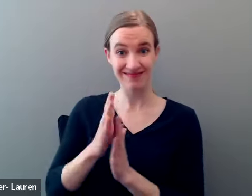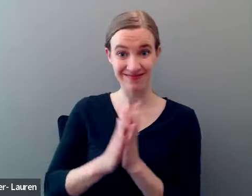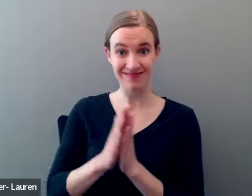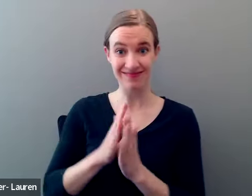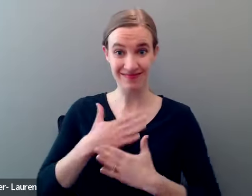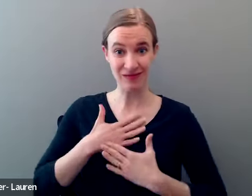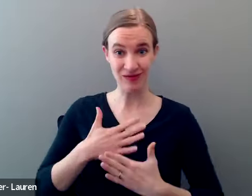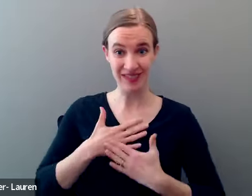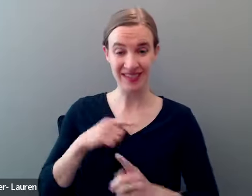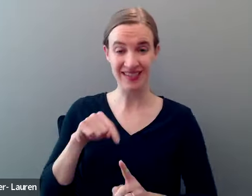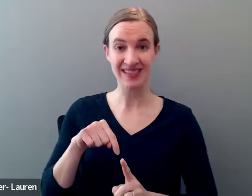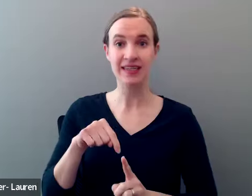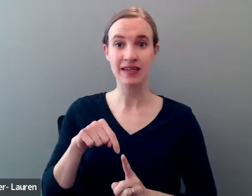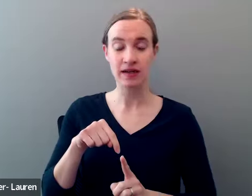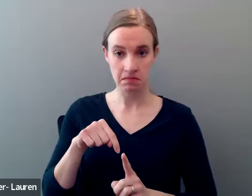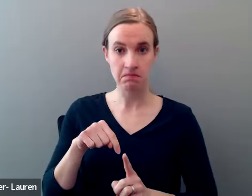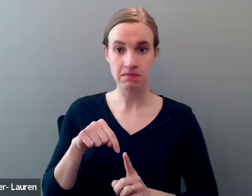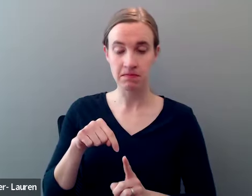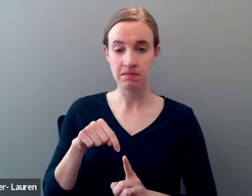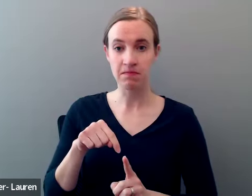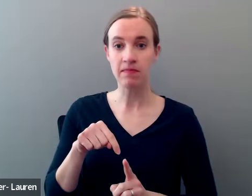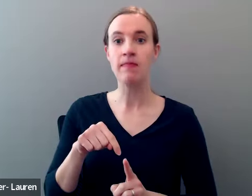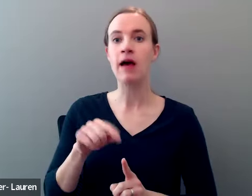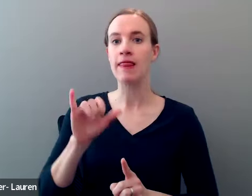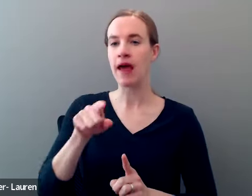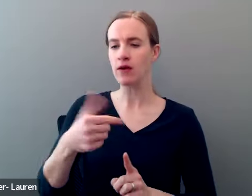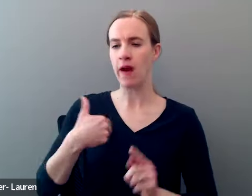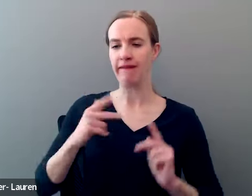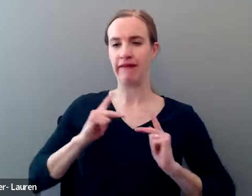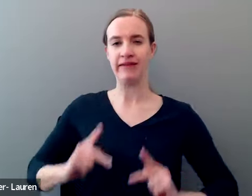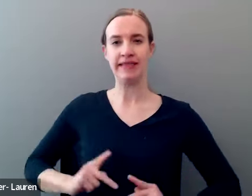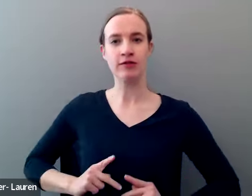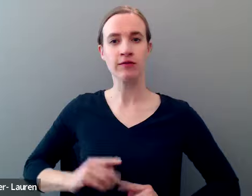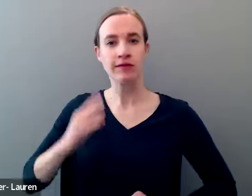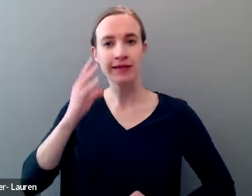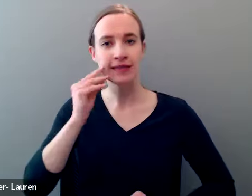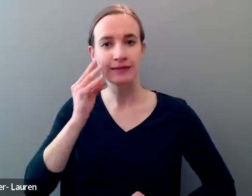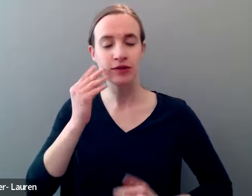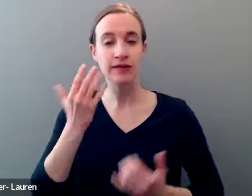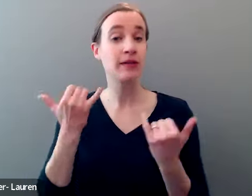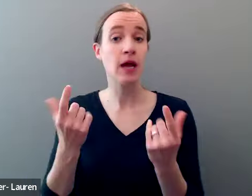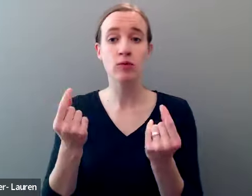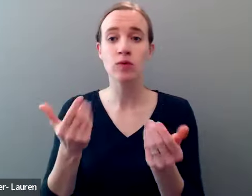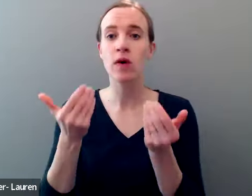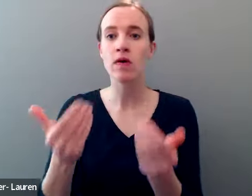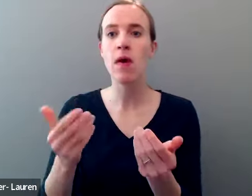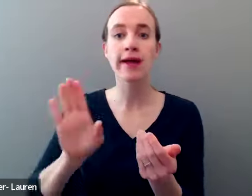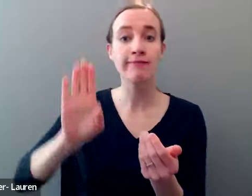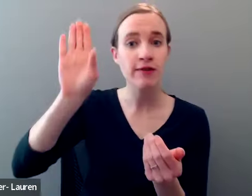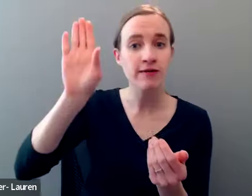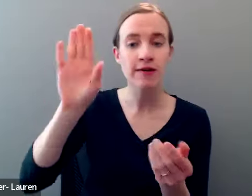you had a physical experience. And so I invite you guys to raise your hand and share